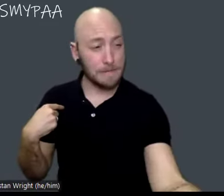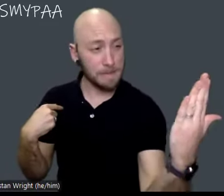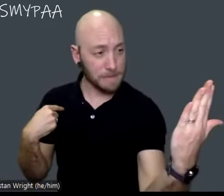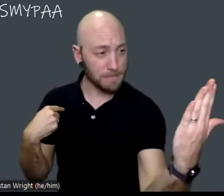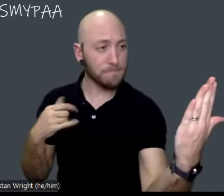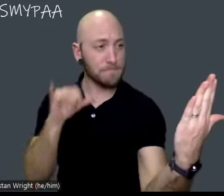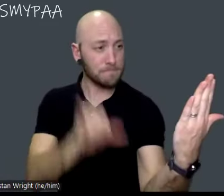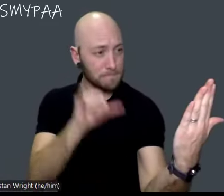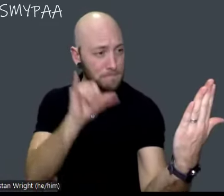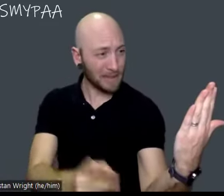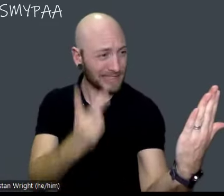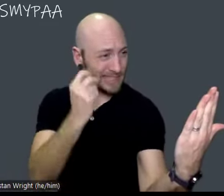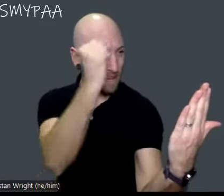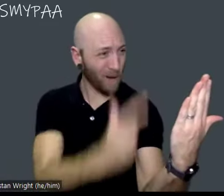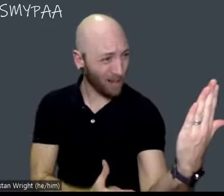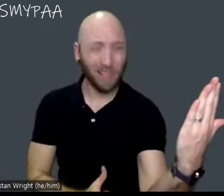escaping from.